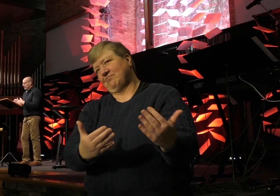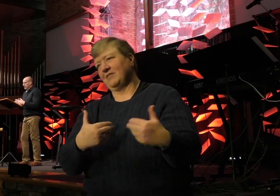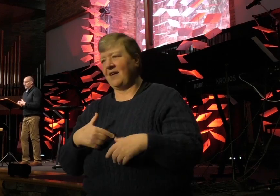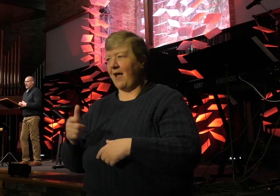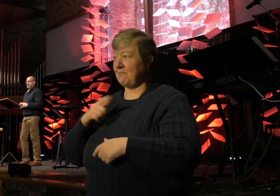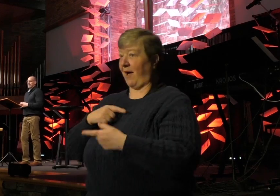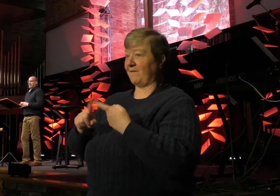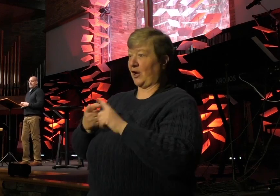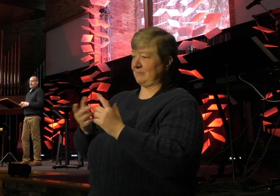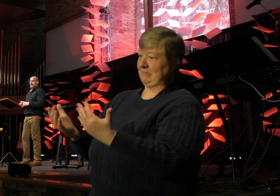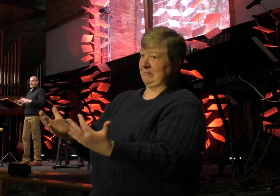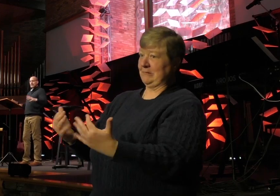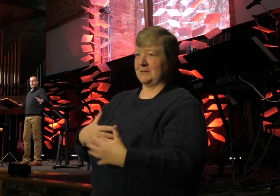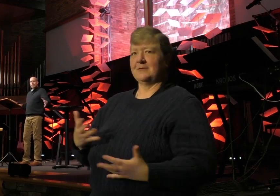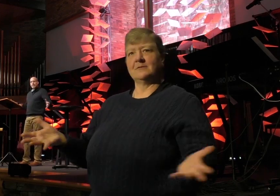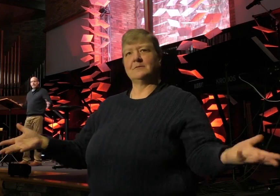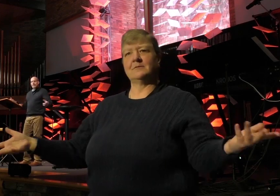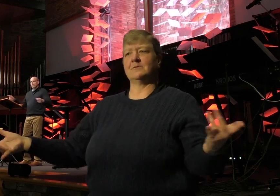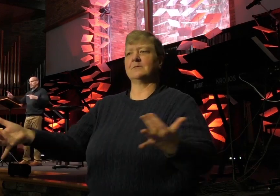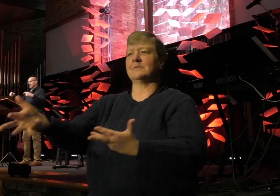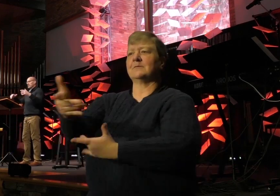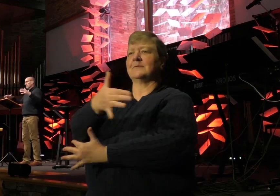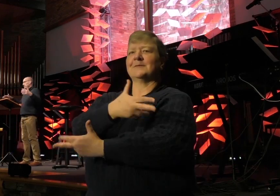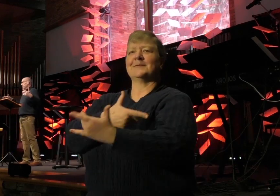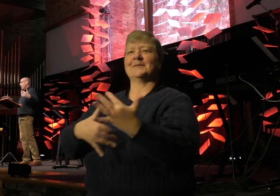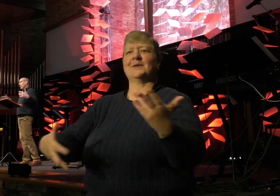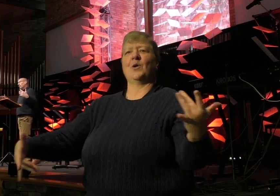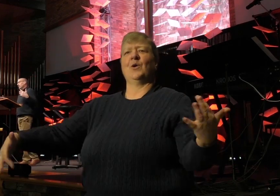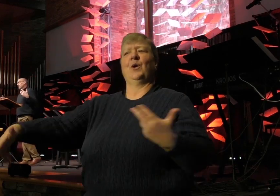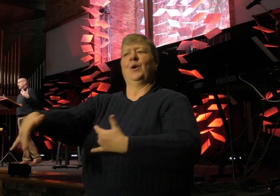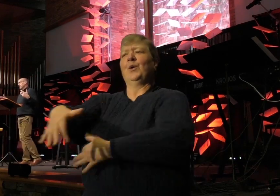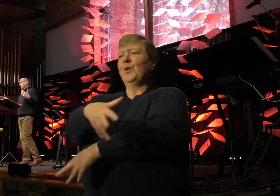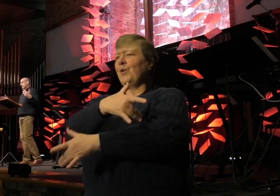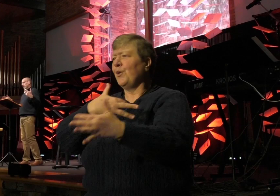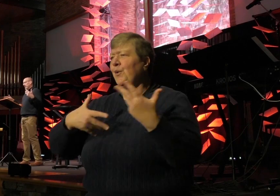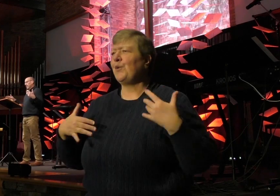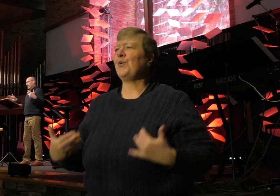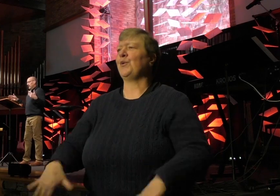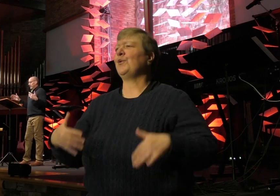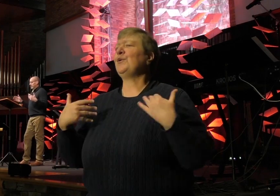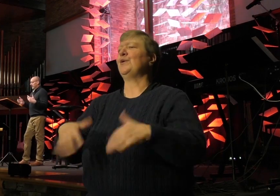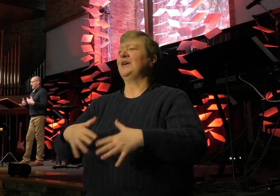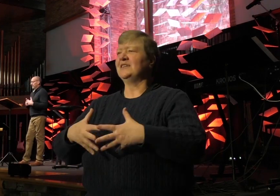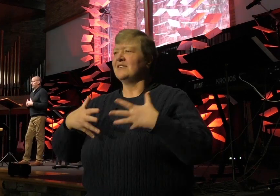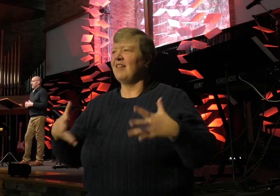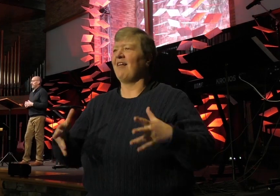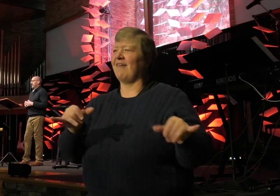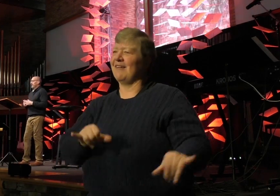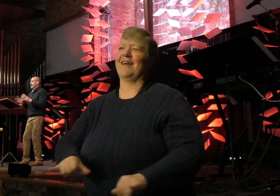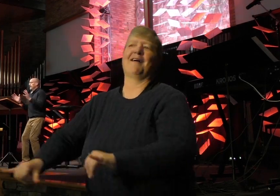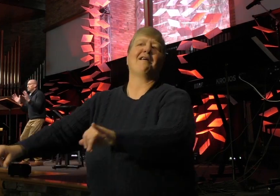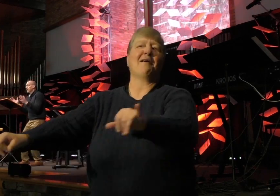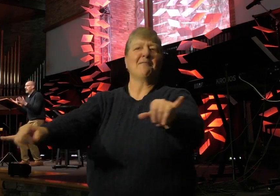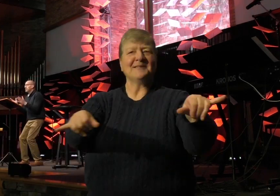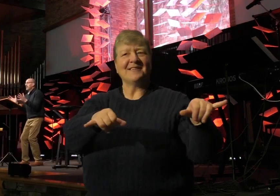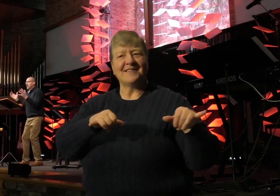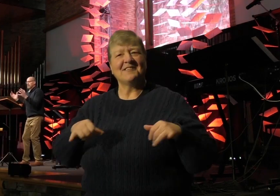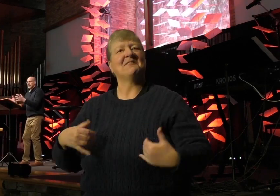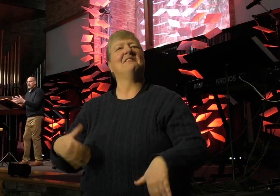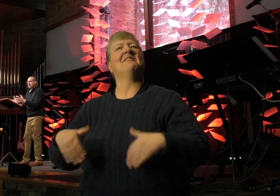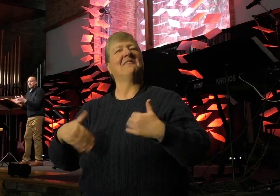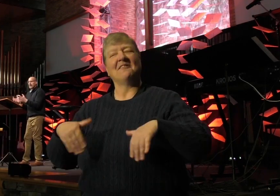them mingle and get to know each other and realize there's a whole lot that they actually have in common. And